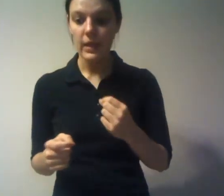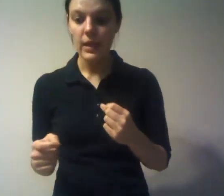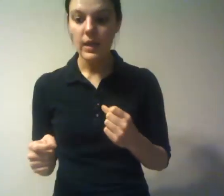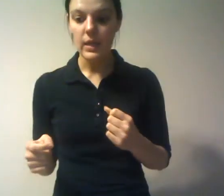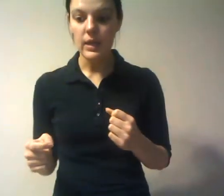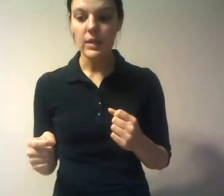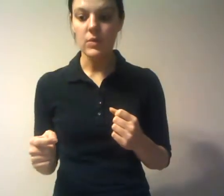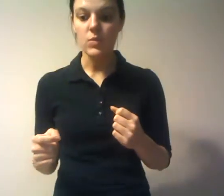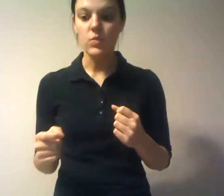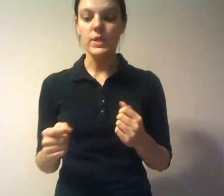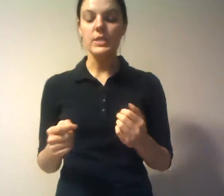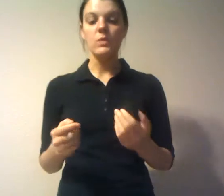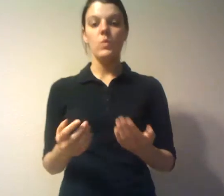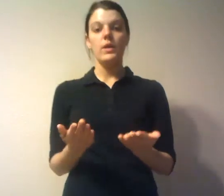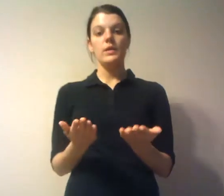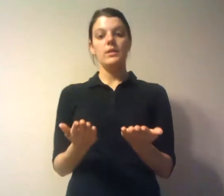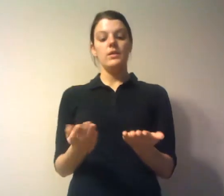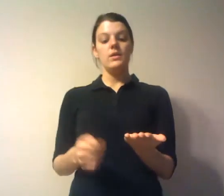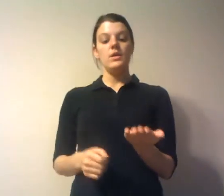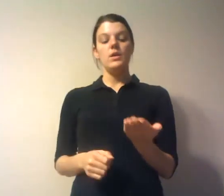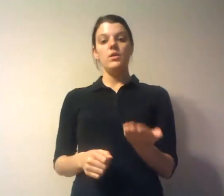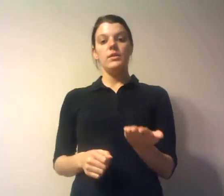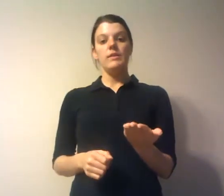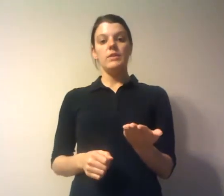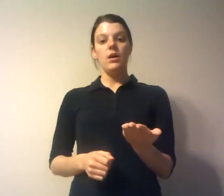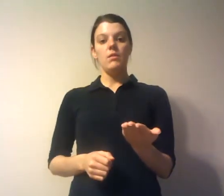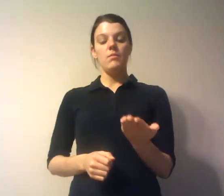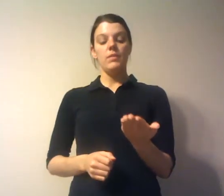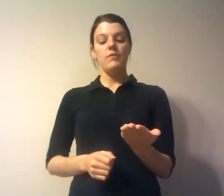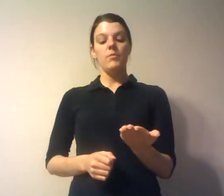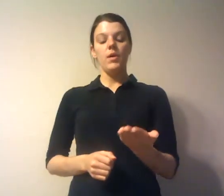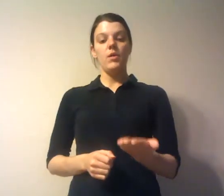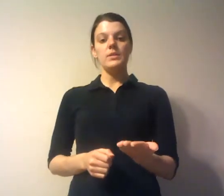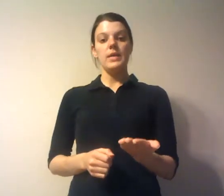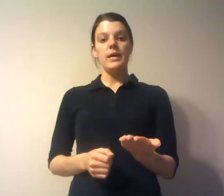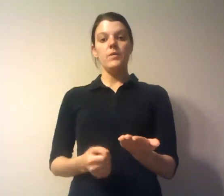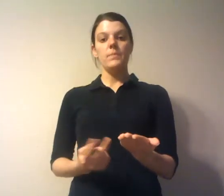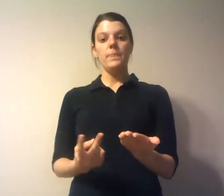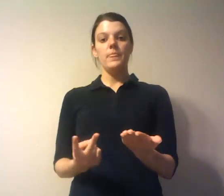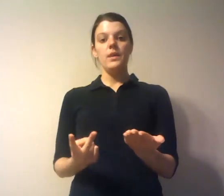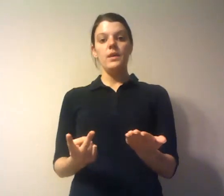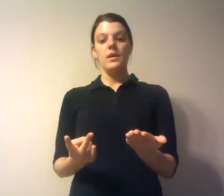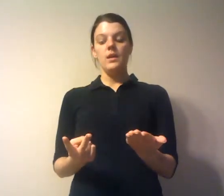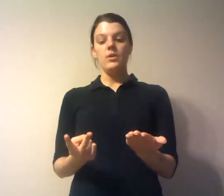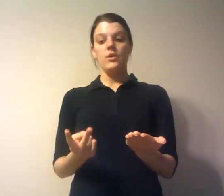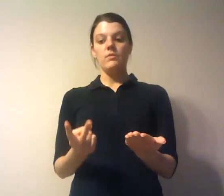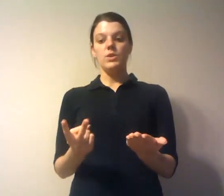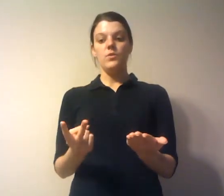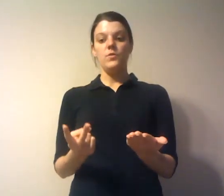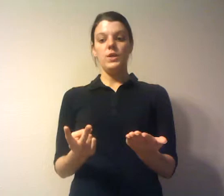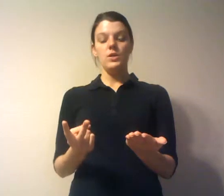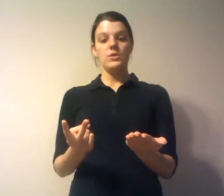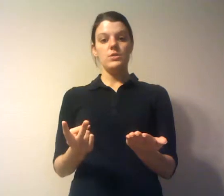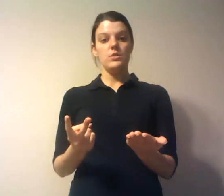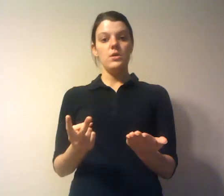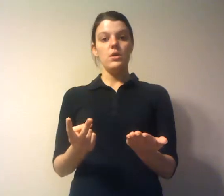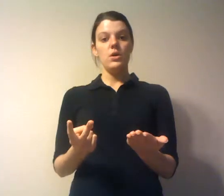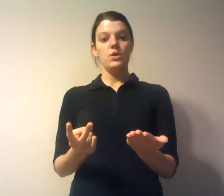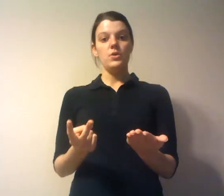Okay, and then risen one, your left palm is out, and you have 2 fingers on your